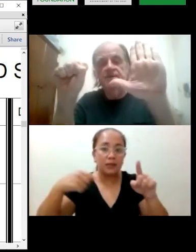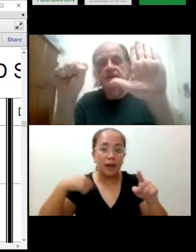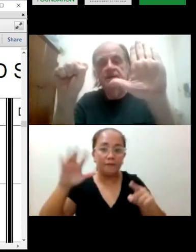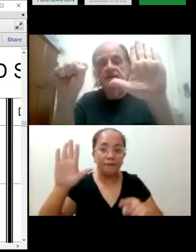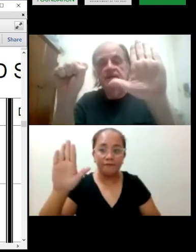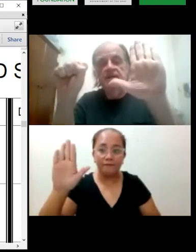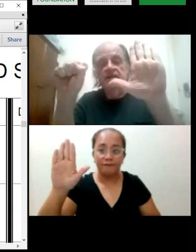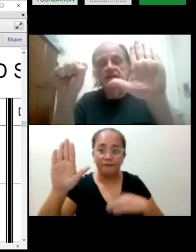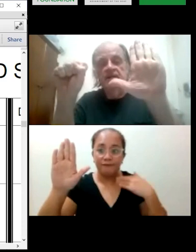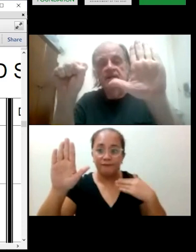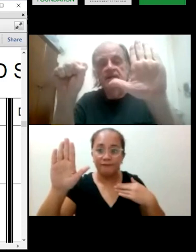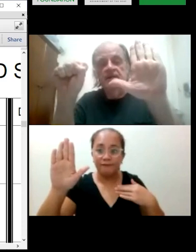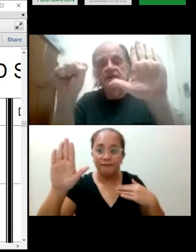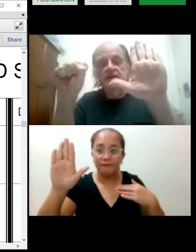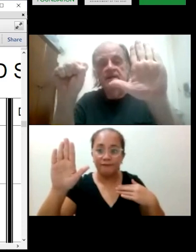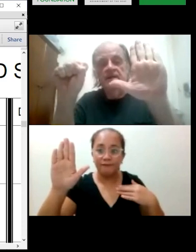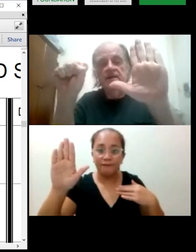this.